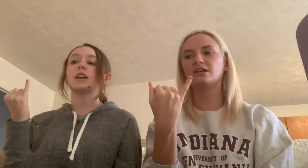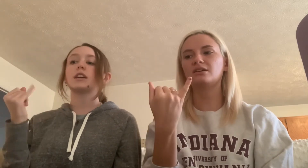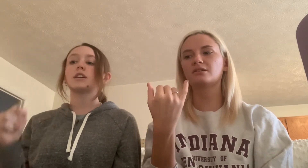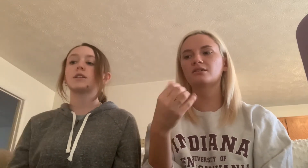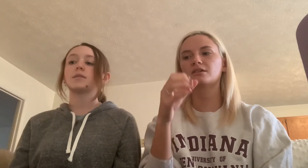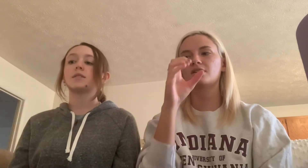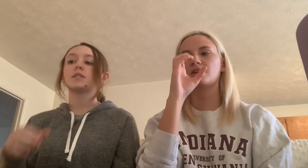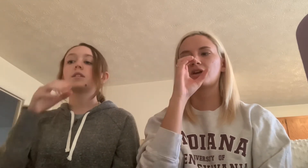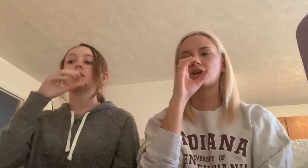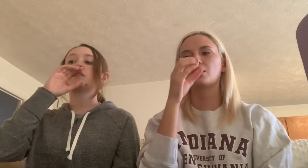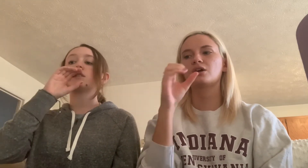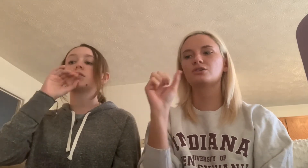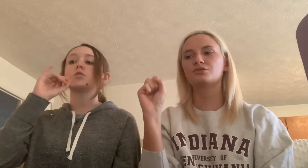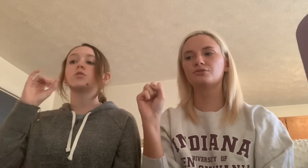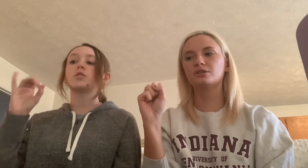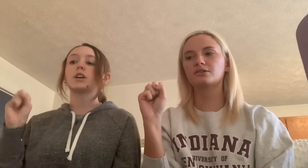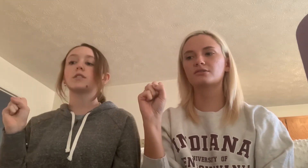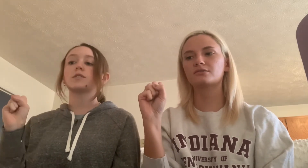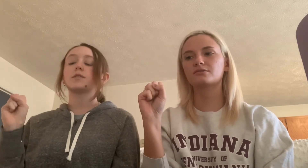drinking, drinks.